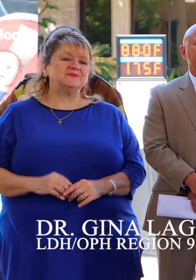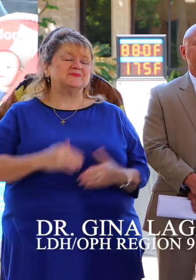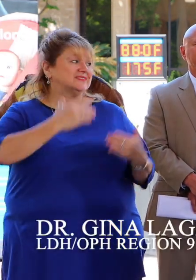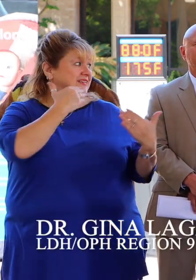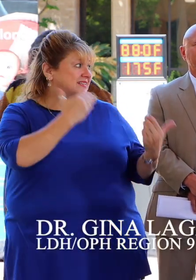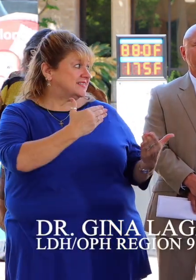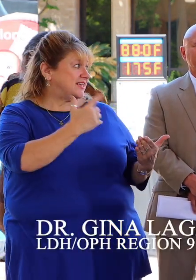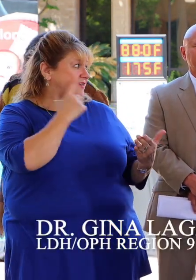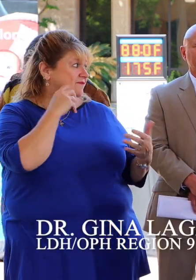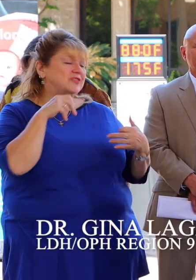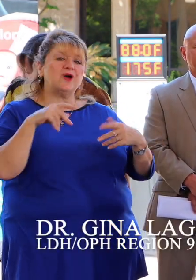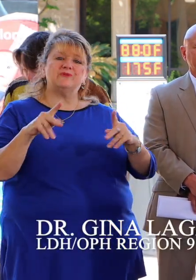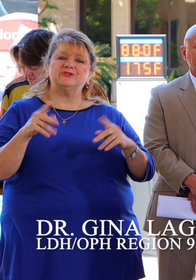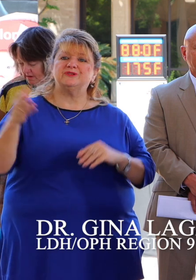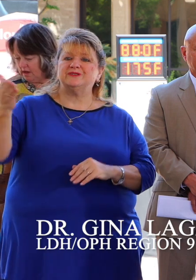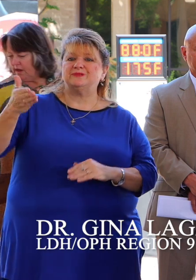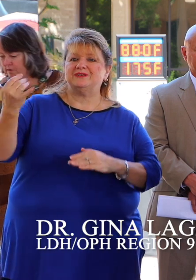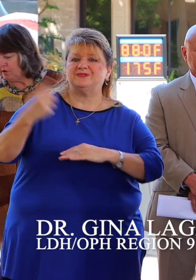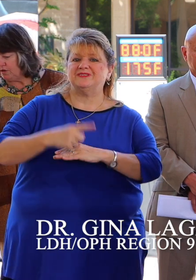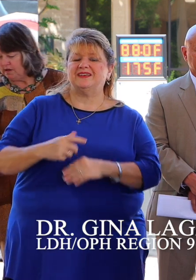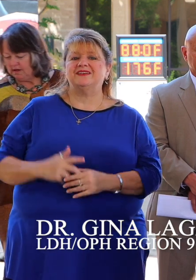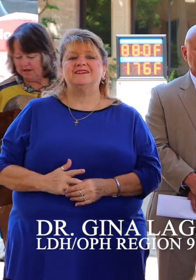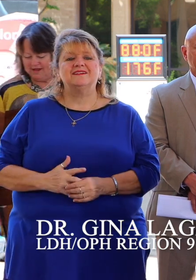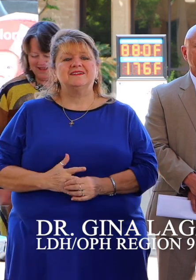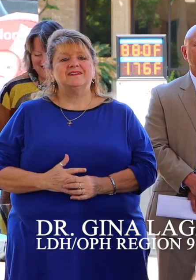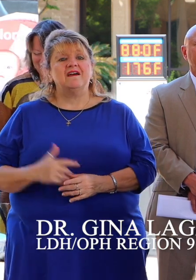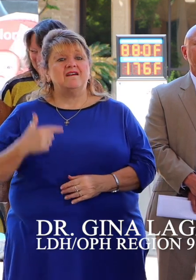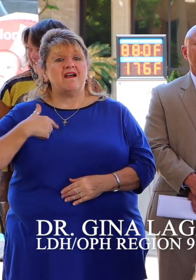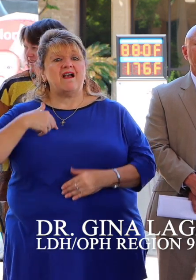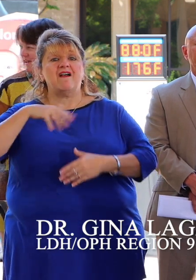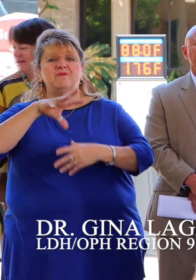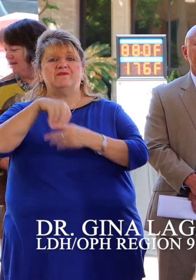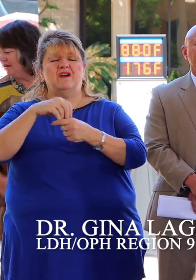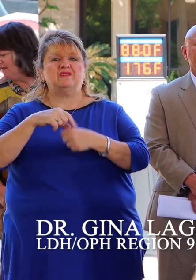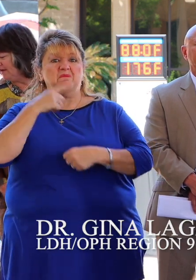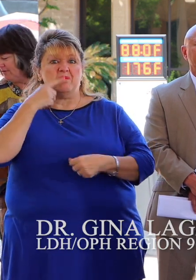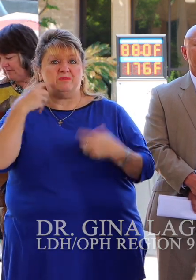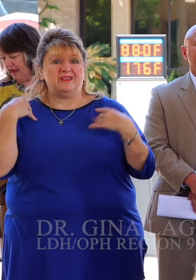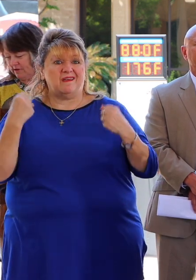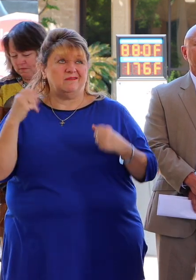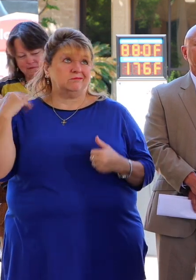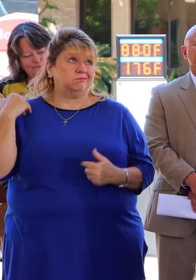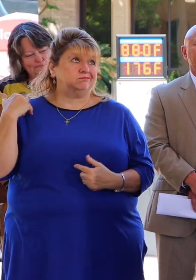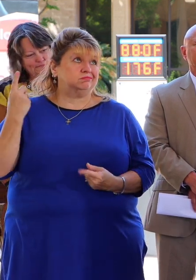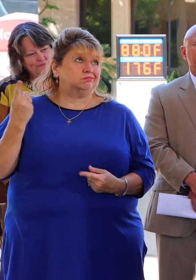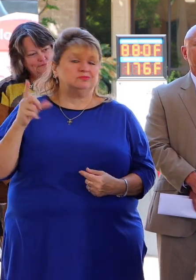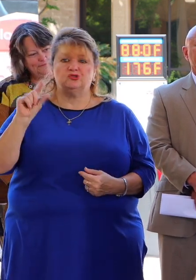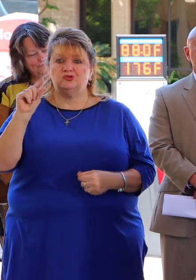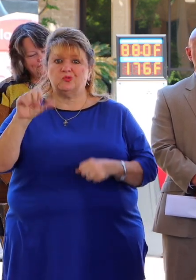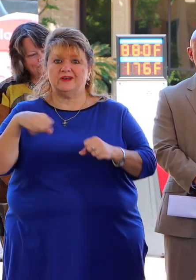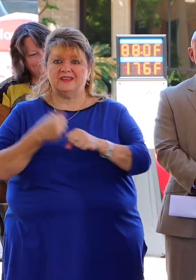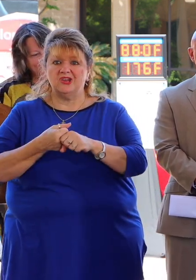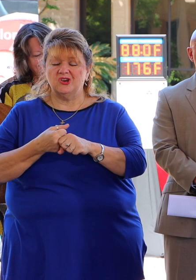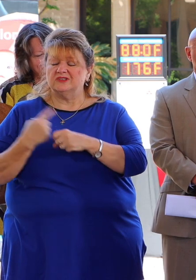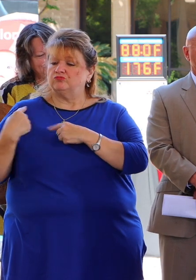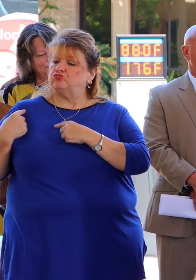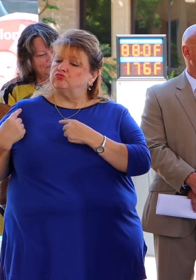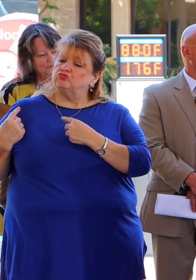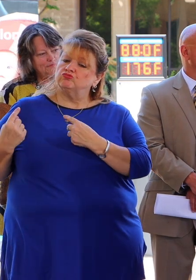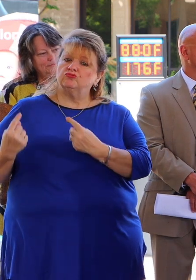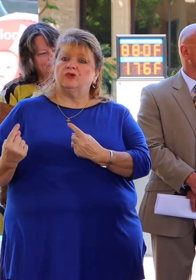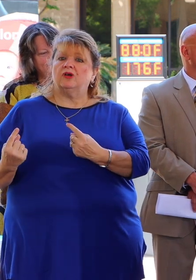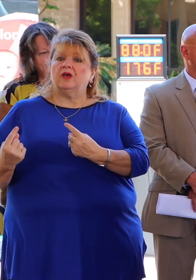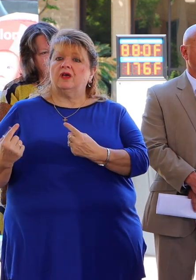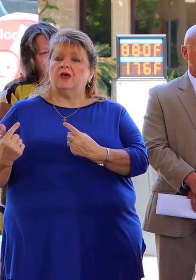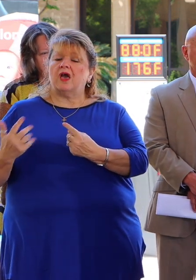Thank you for this opportunity to speak today. I've been in public health almost 20 years, and over those 20